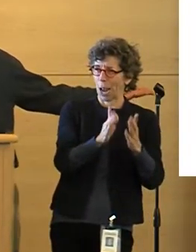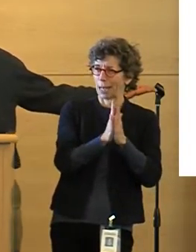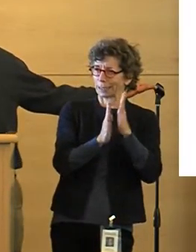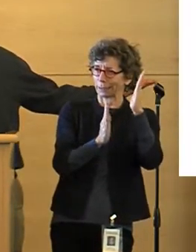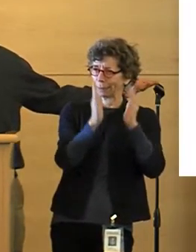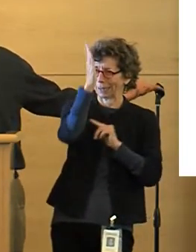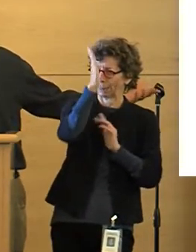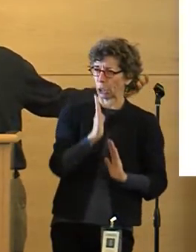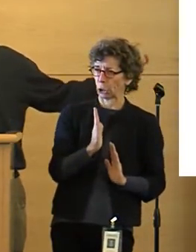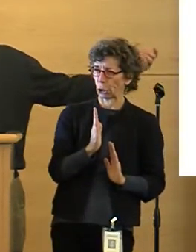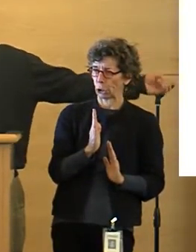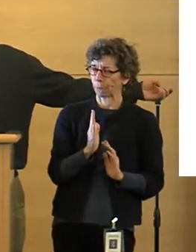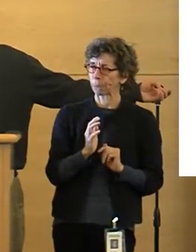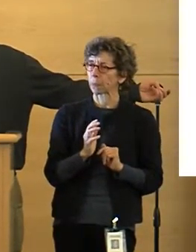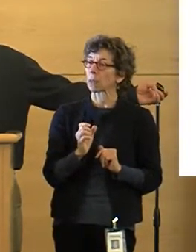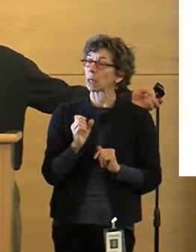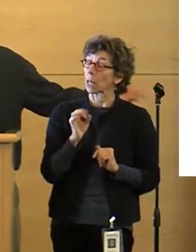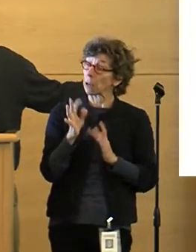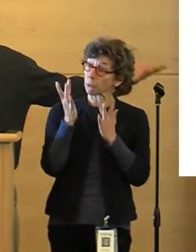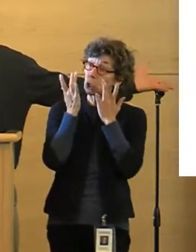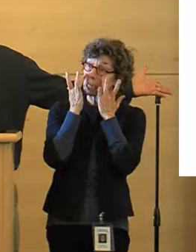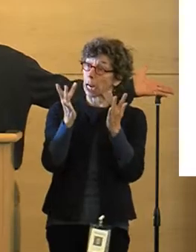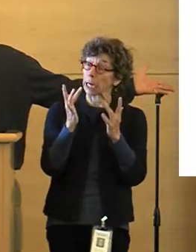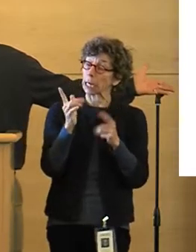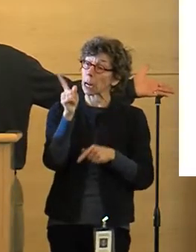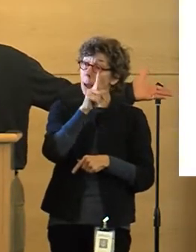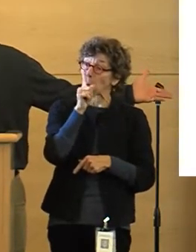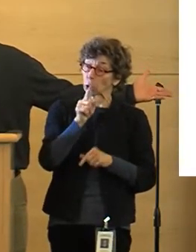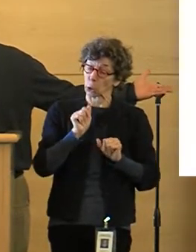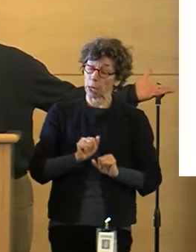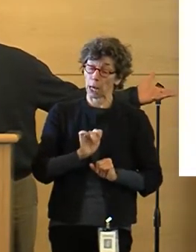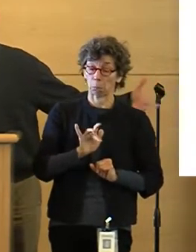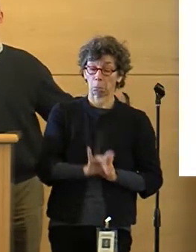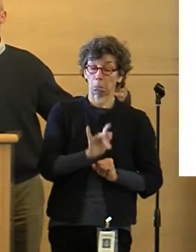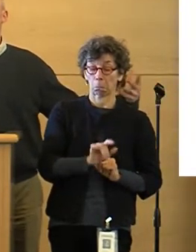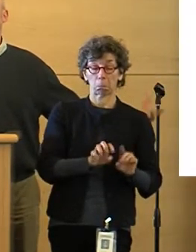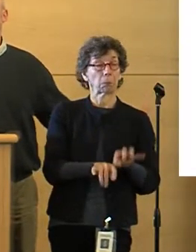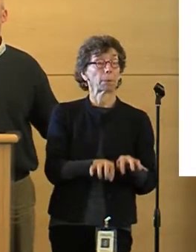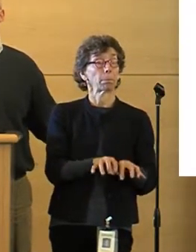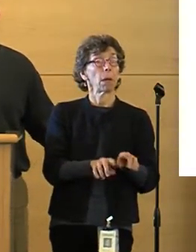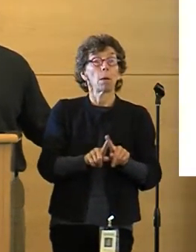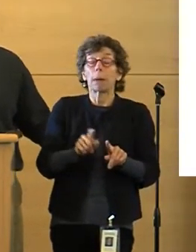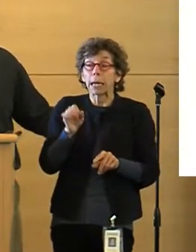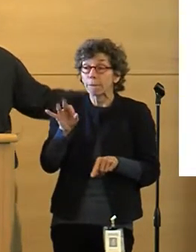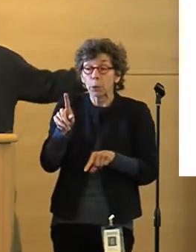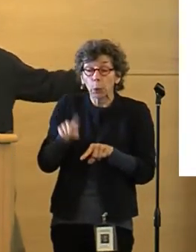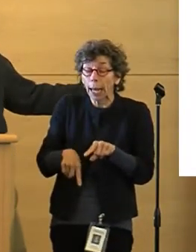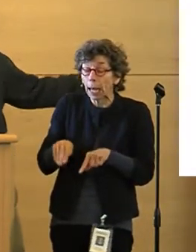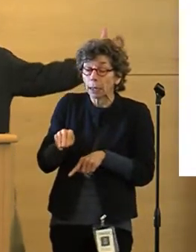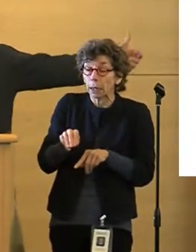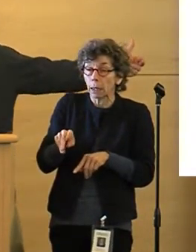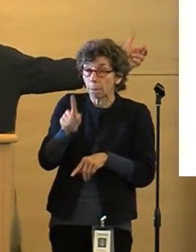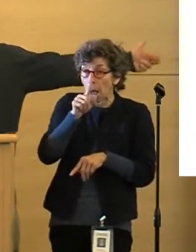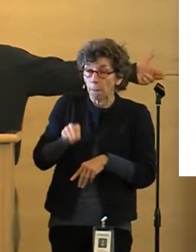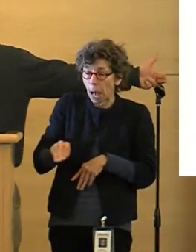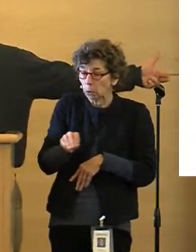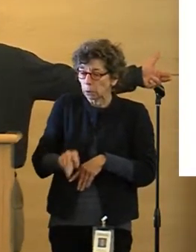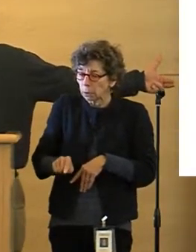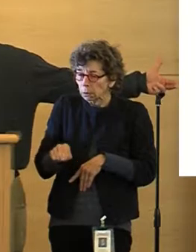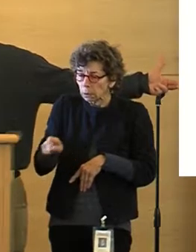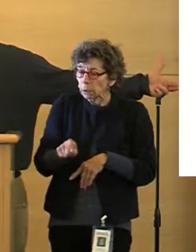Well, there is a place down at the bottom of the second panel where There's some sort of prompt to enter